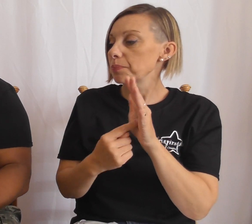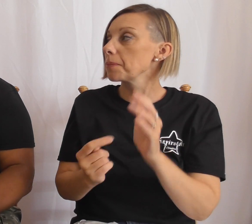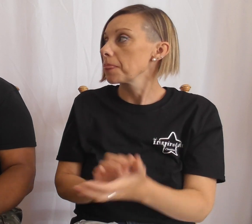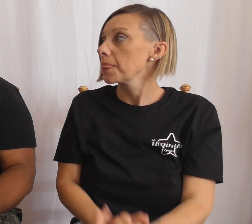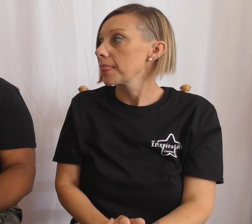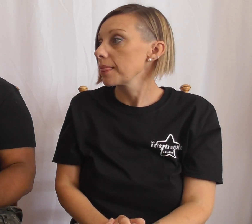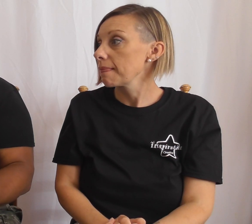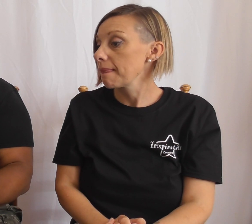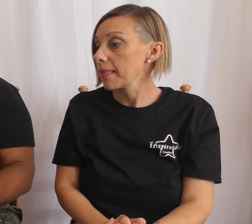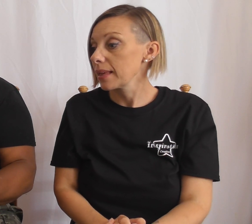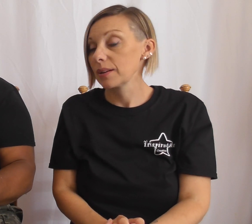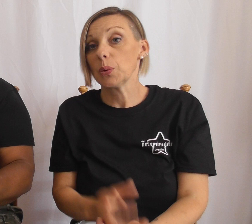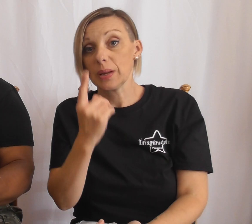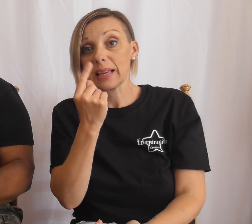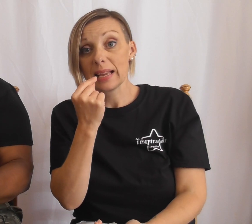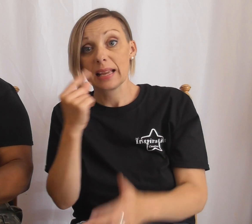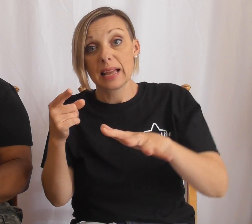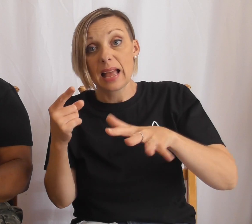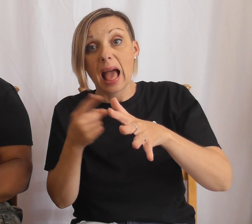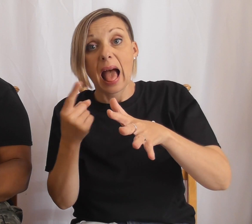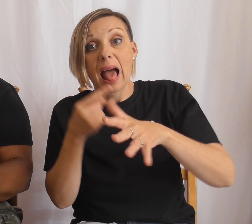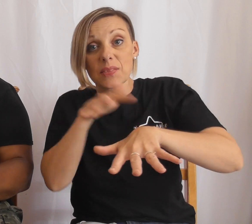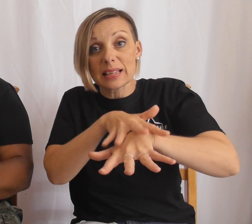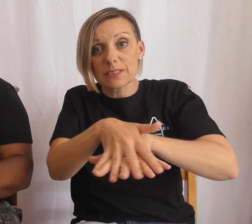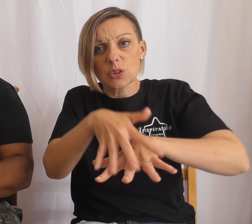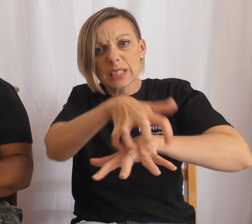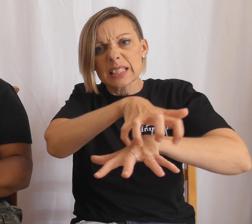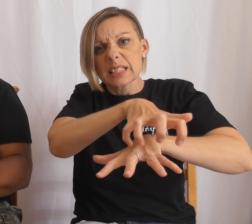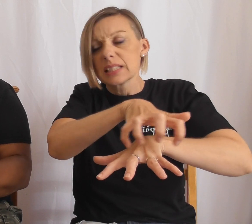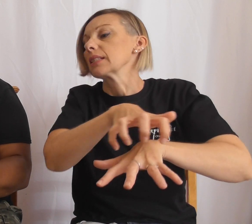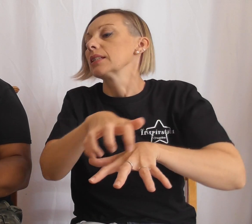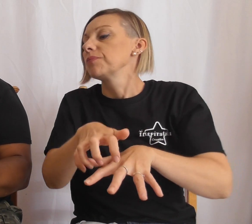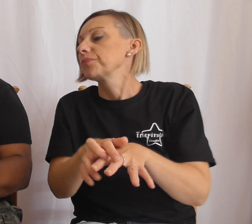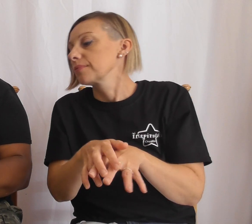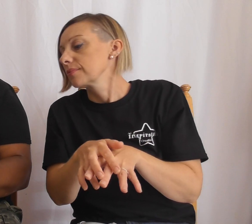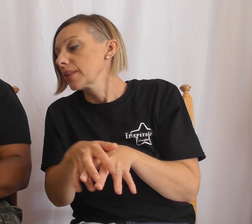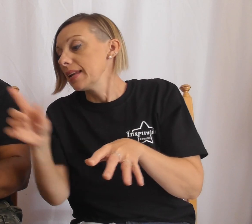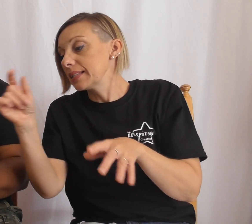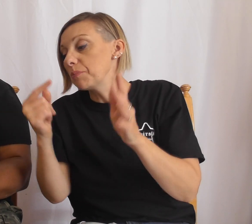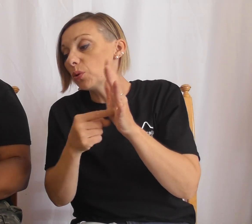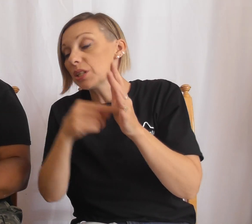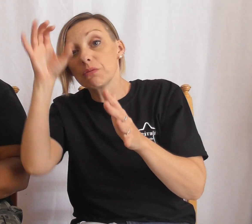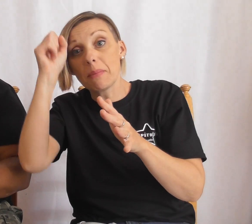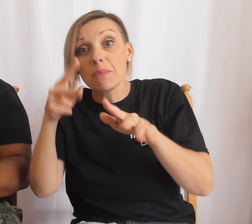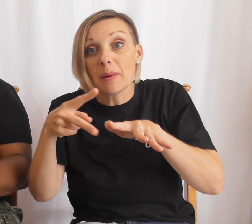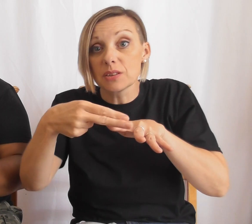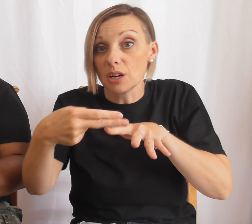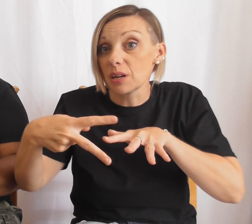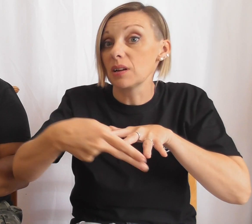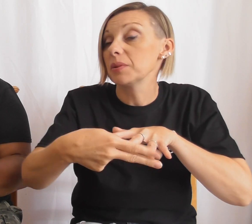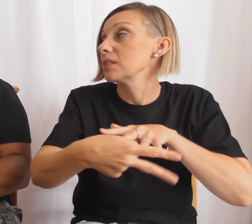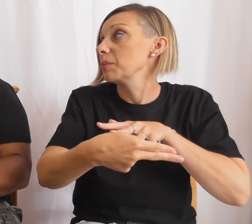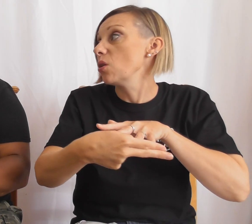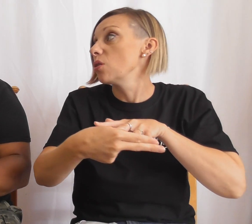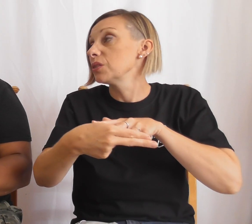Because you can get a thing called athlete's foot and it gets very itchy and hot and it's like horrible. And it's important to remember about the